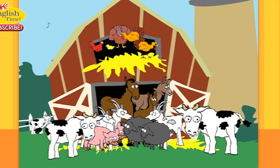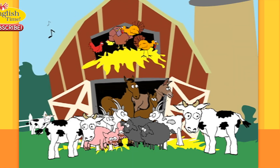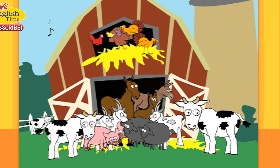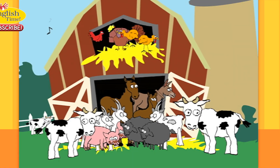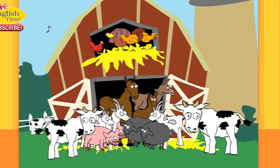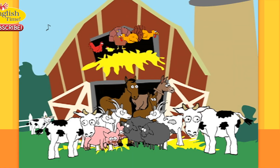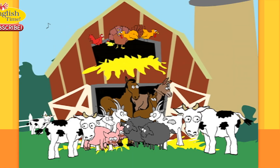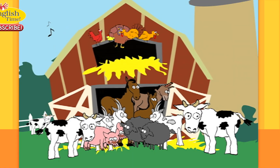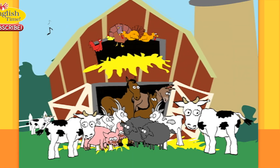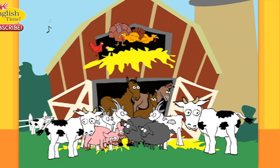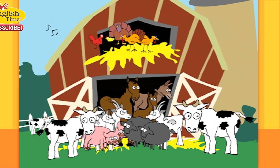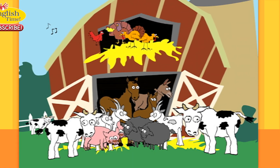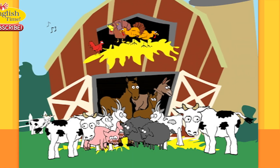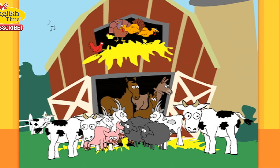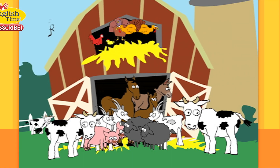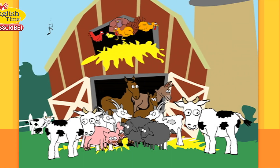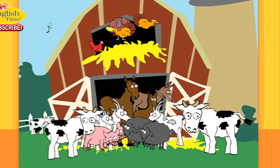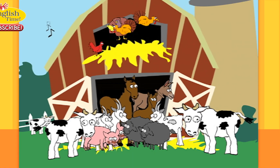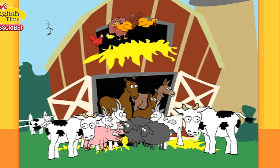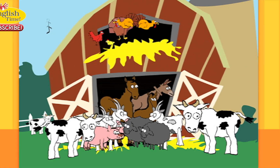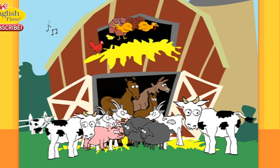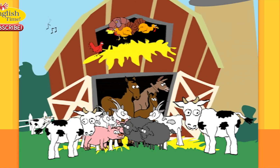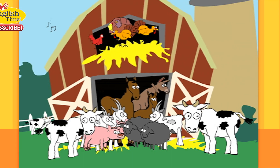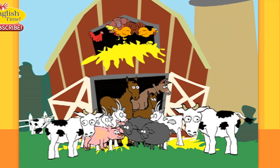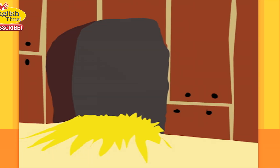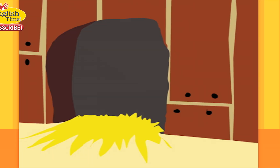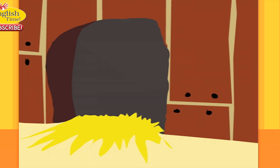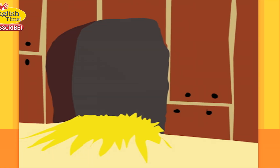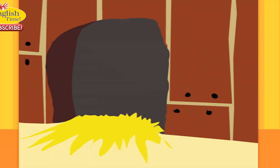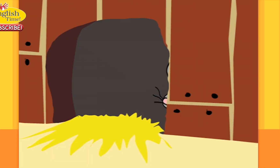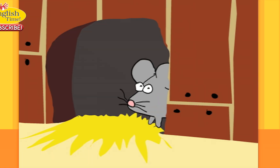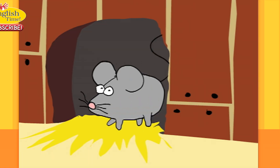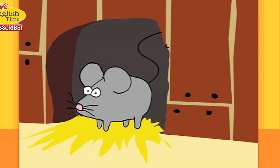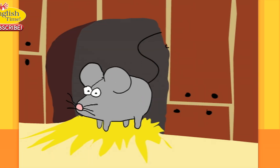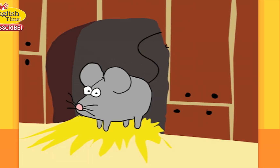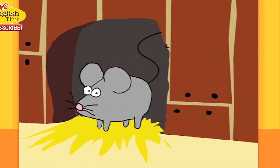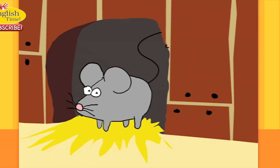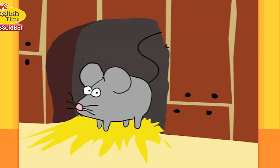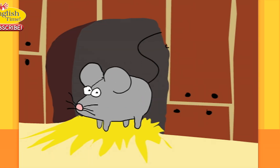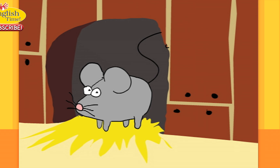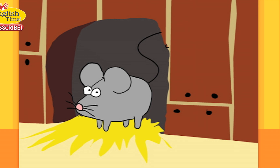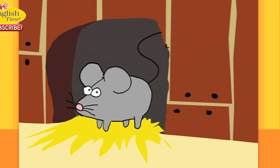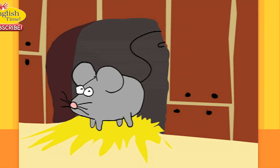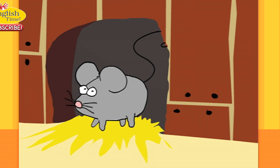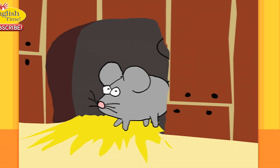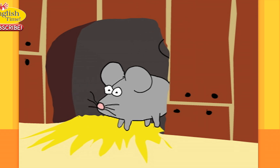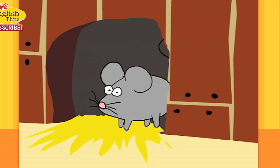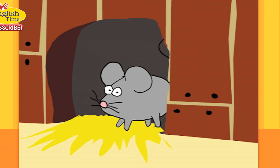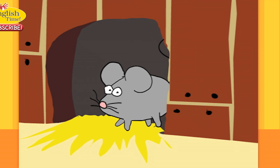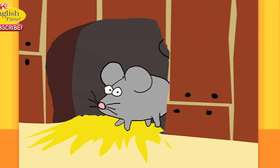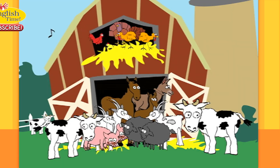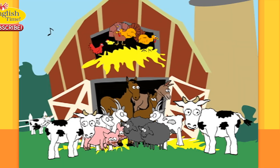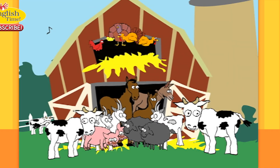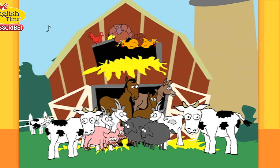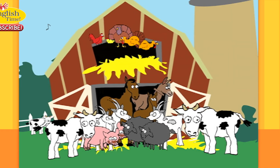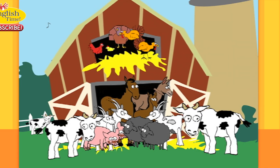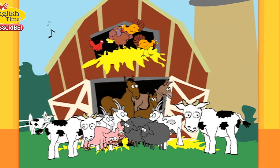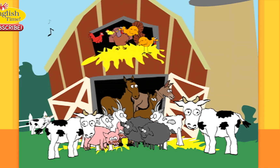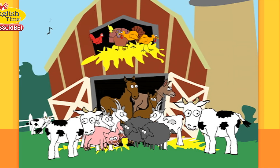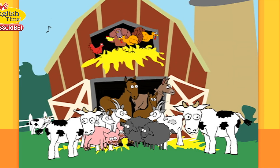live inside a big barn house. And somewhere in the walls there lives a little mouse, and everybody's dancing